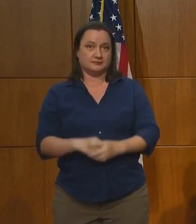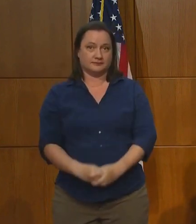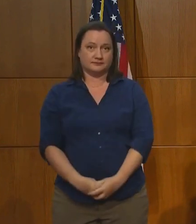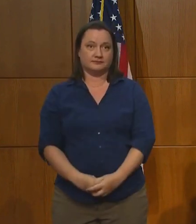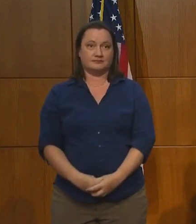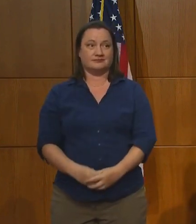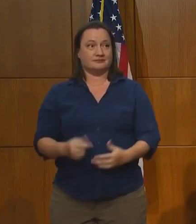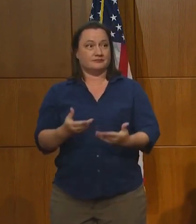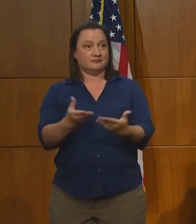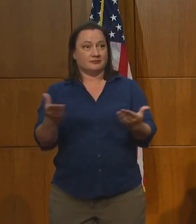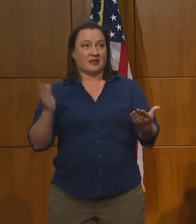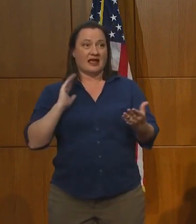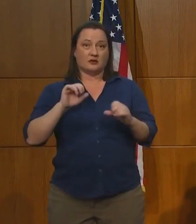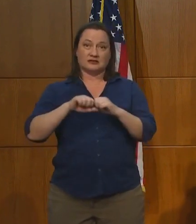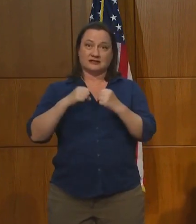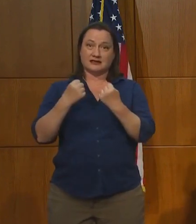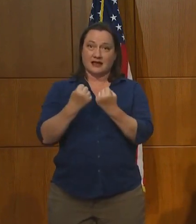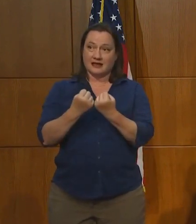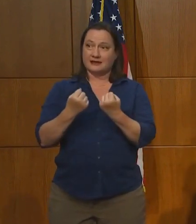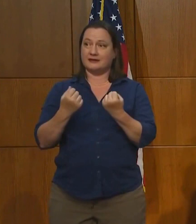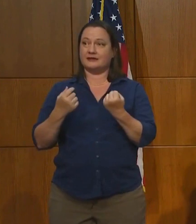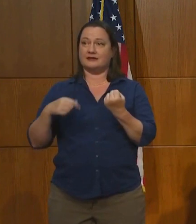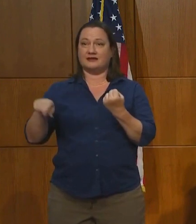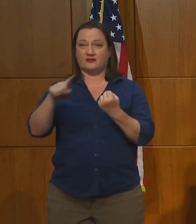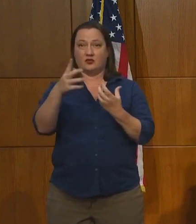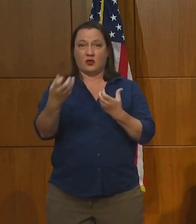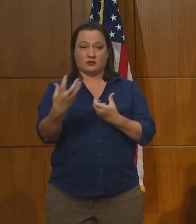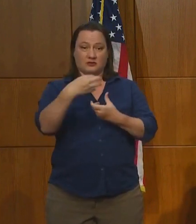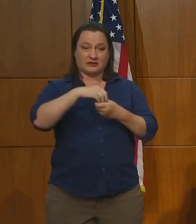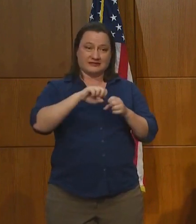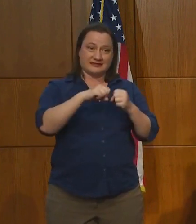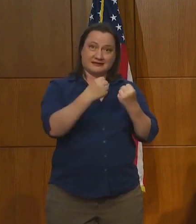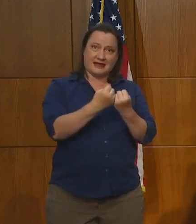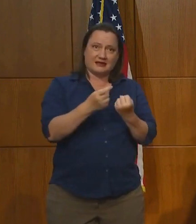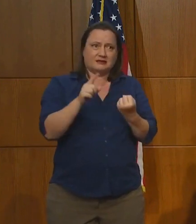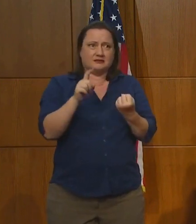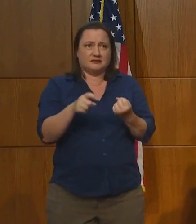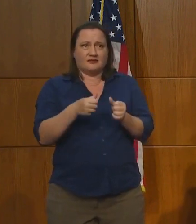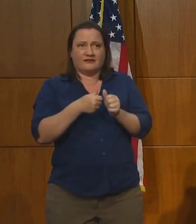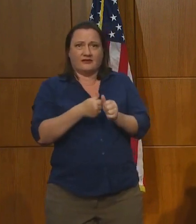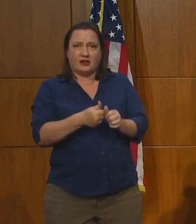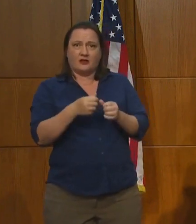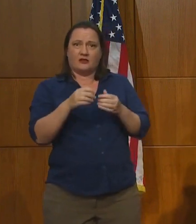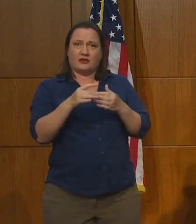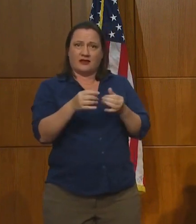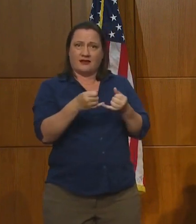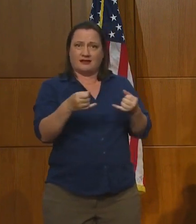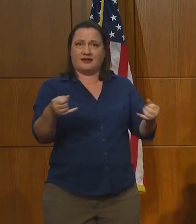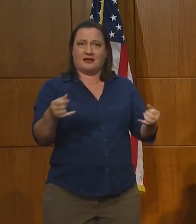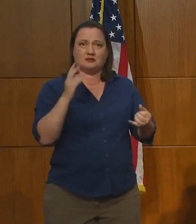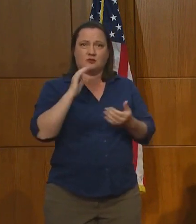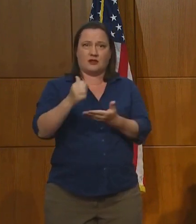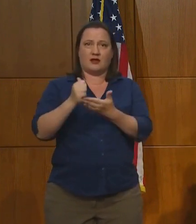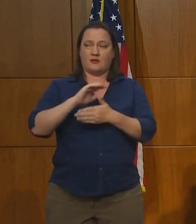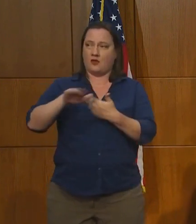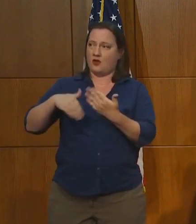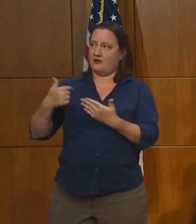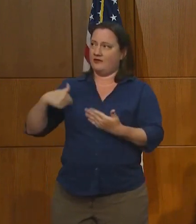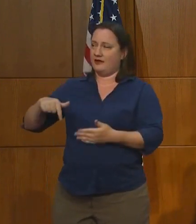as someone hopefully that wants to be part of the solution, just follow these guidelines and it will help all of us move forward in